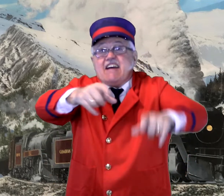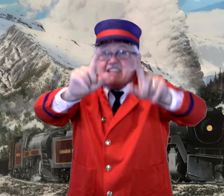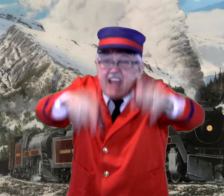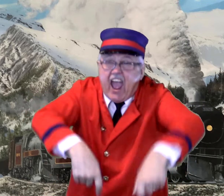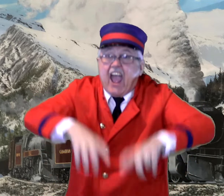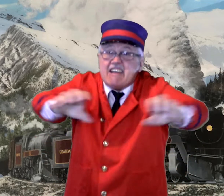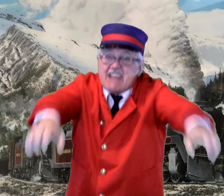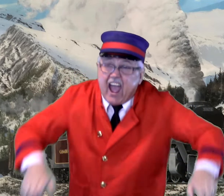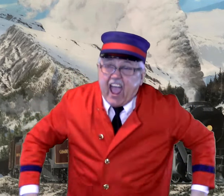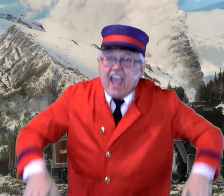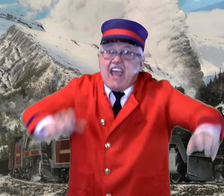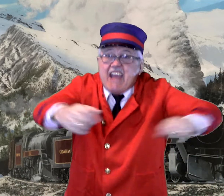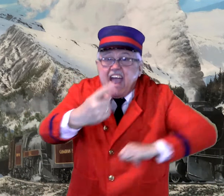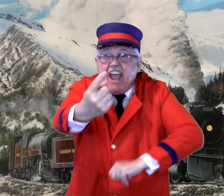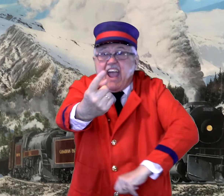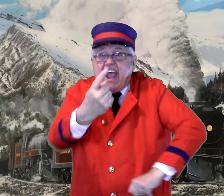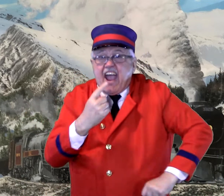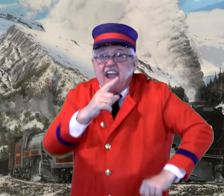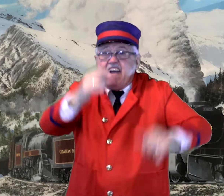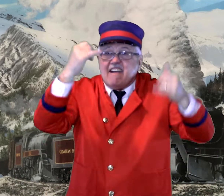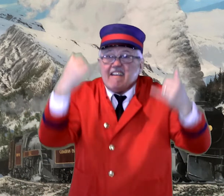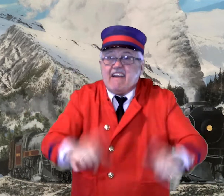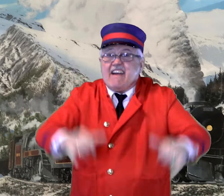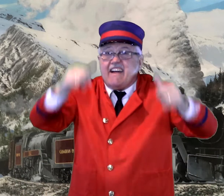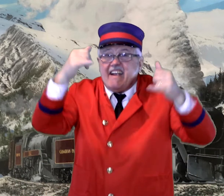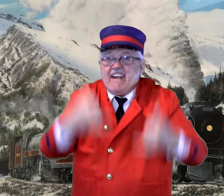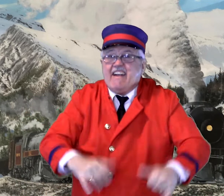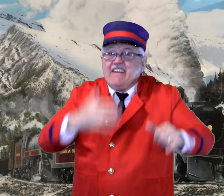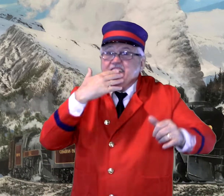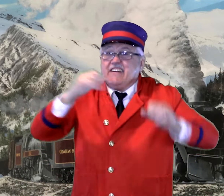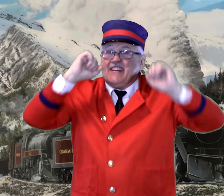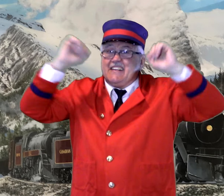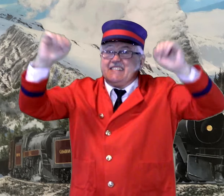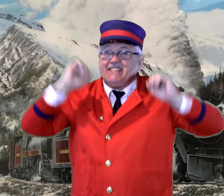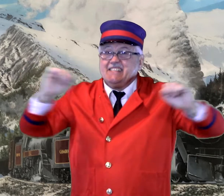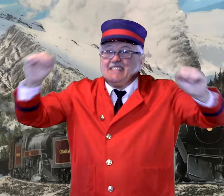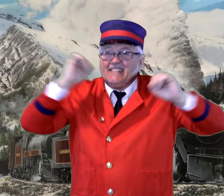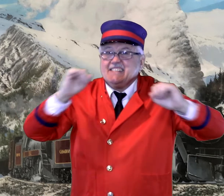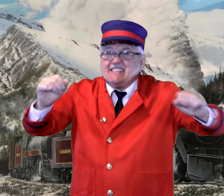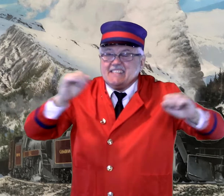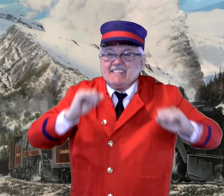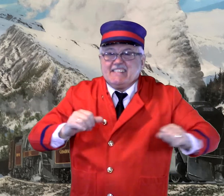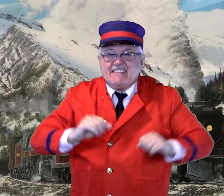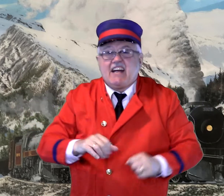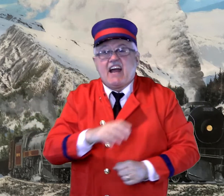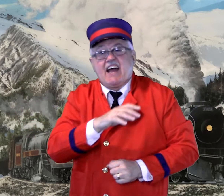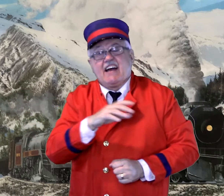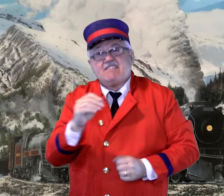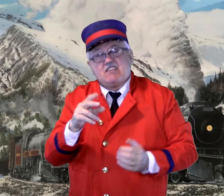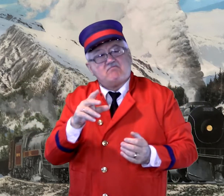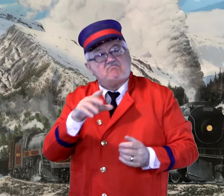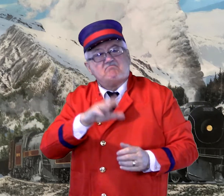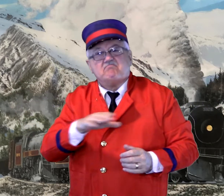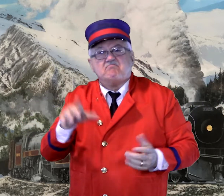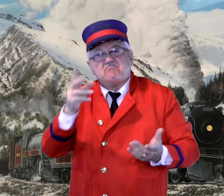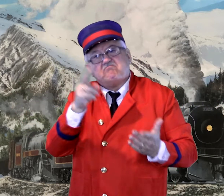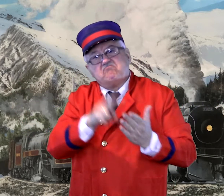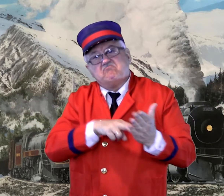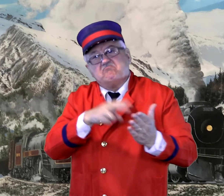as they could, just landing on their feet, reaching as far forward and jumping as far down the aisle as they could. And they would go back